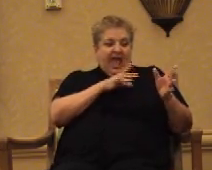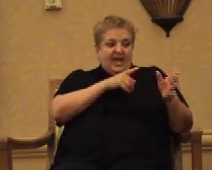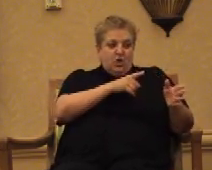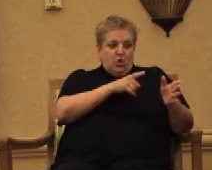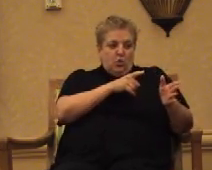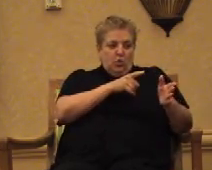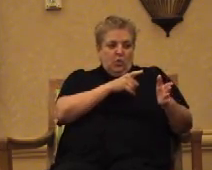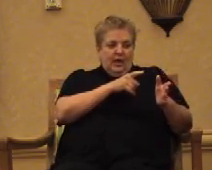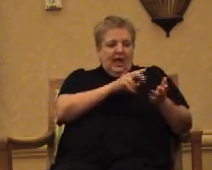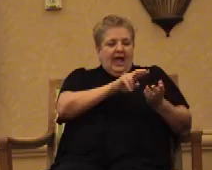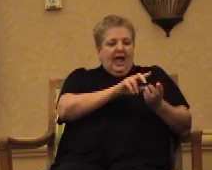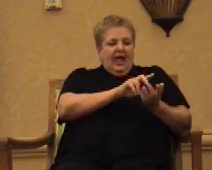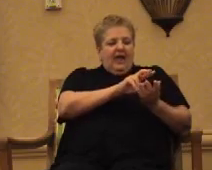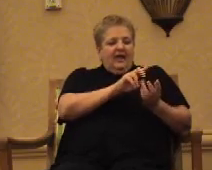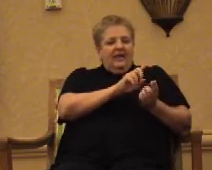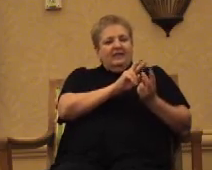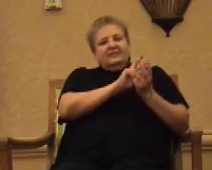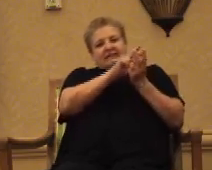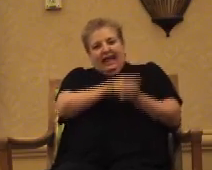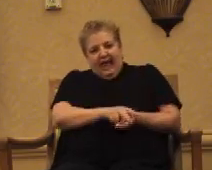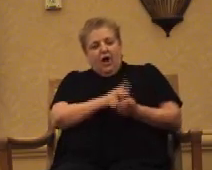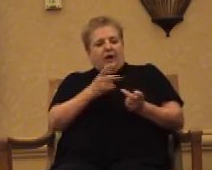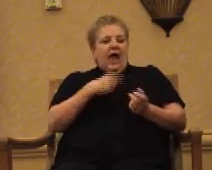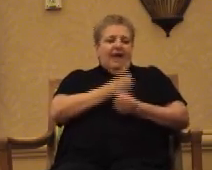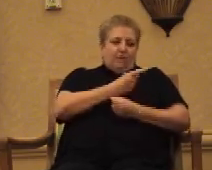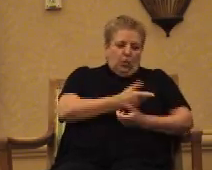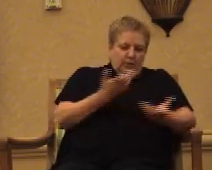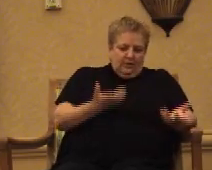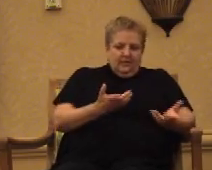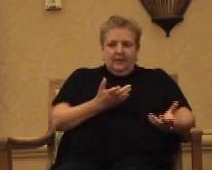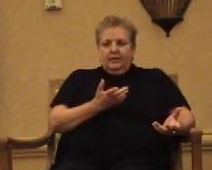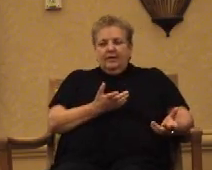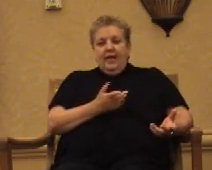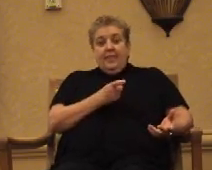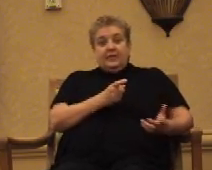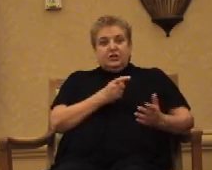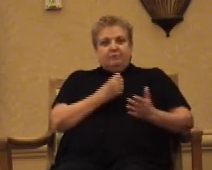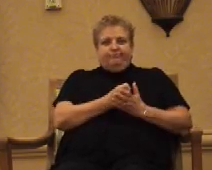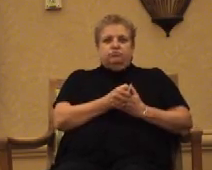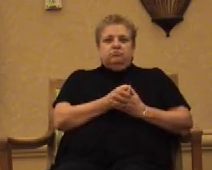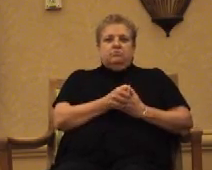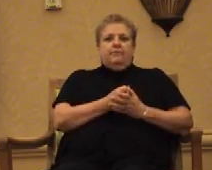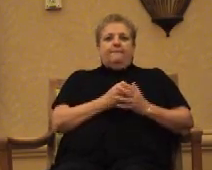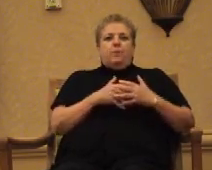I love you kind of things. And she got pregnant, and I did not have a